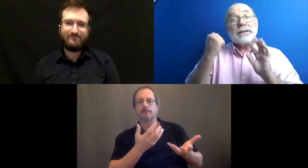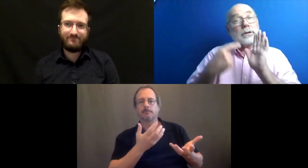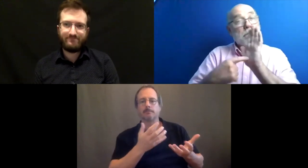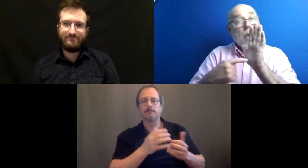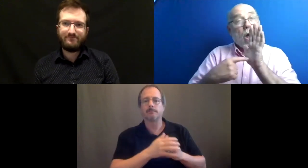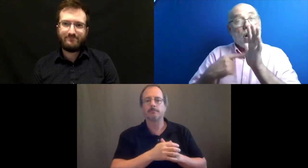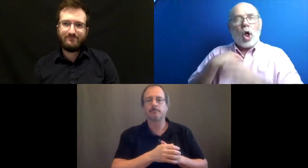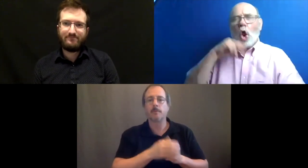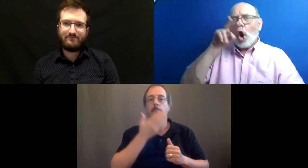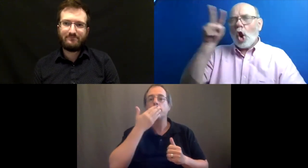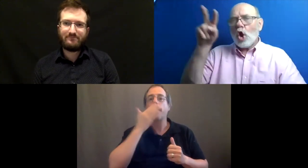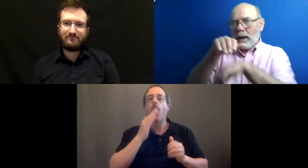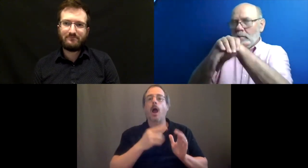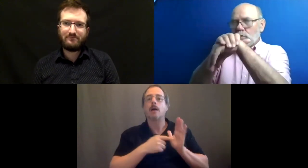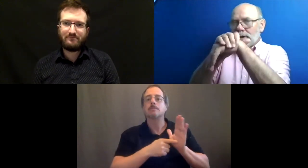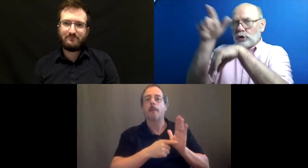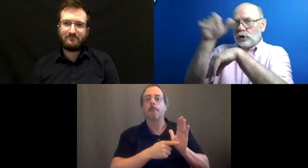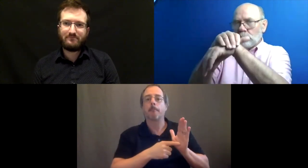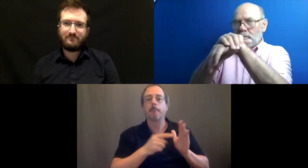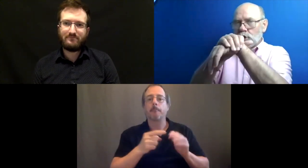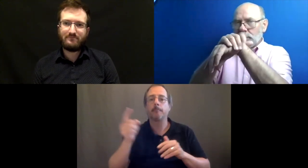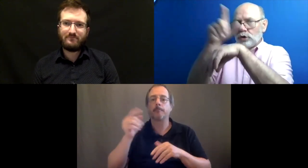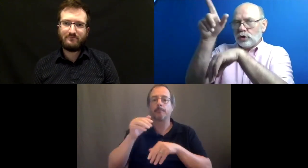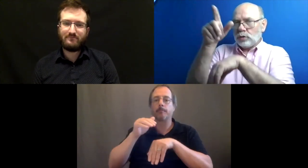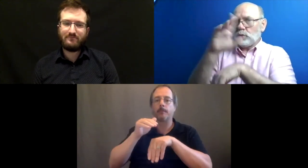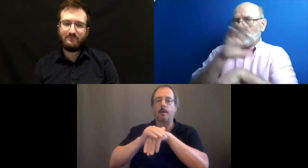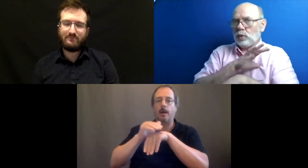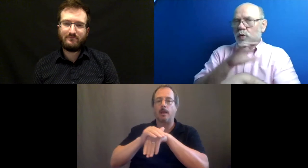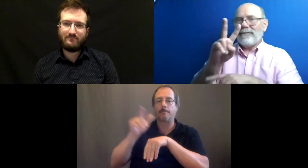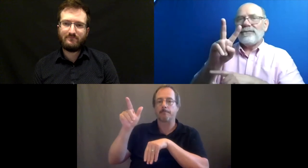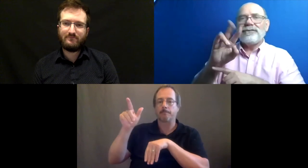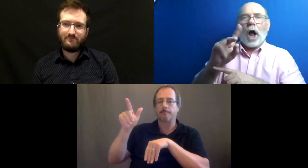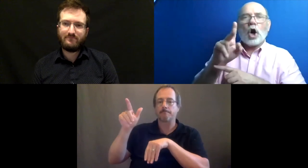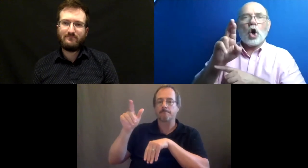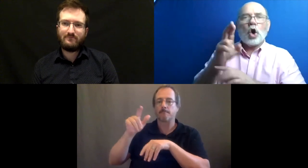be bilingual in both French and English. When we look at the UK